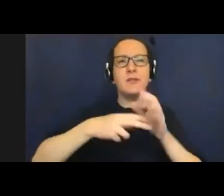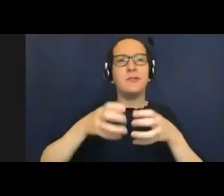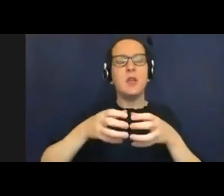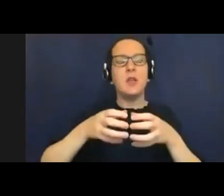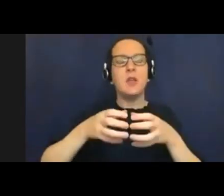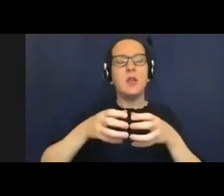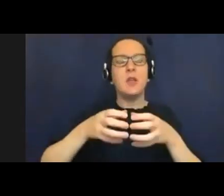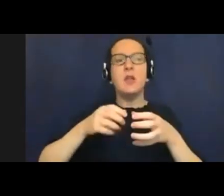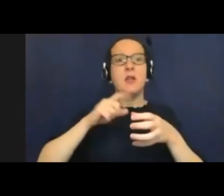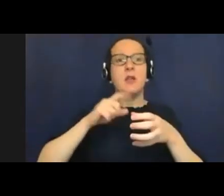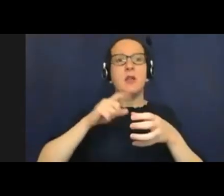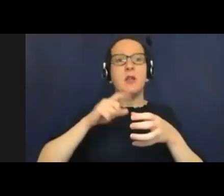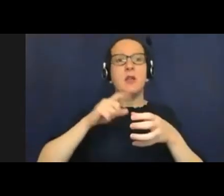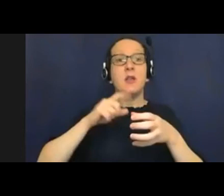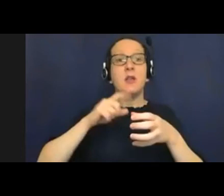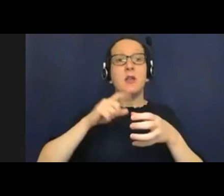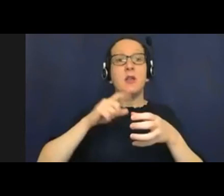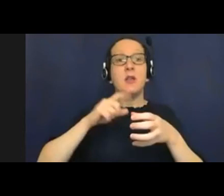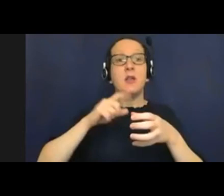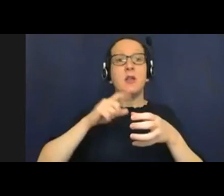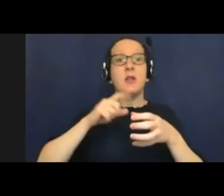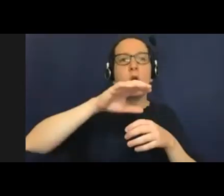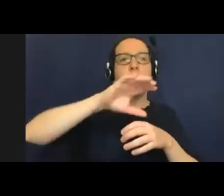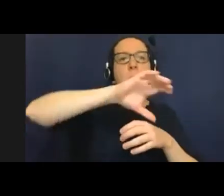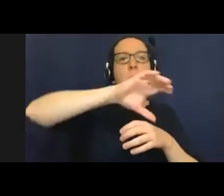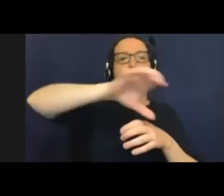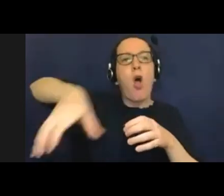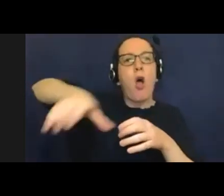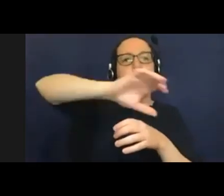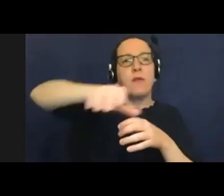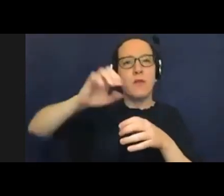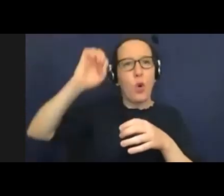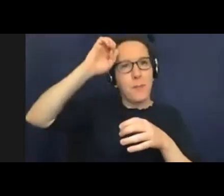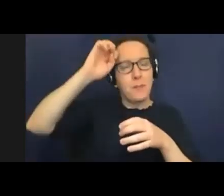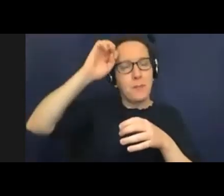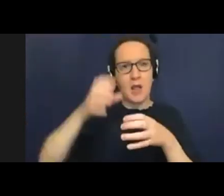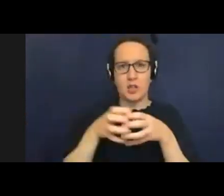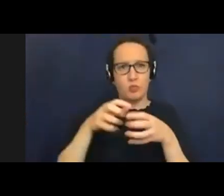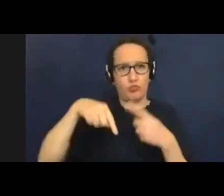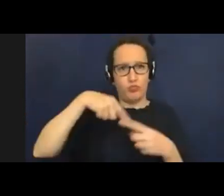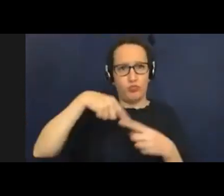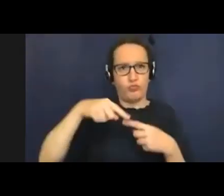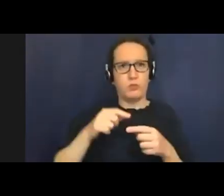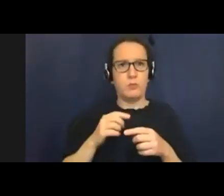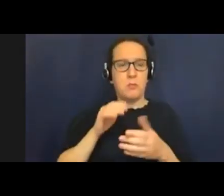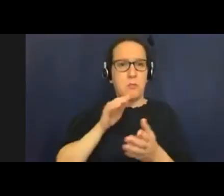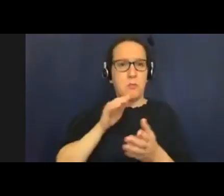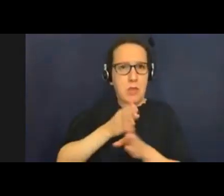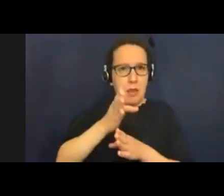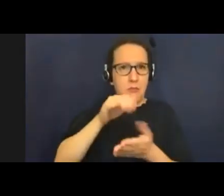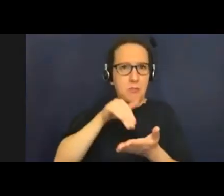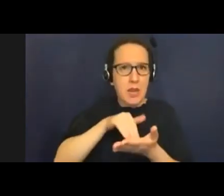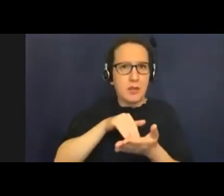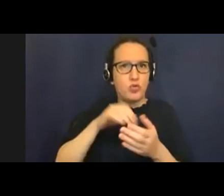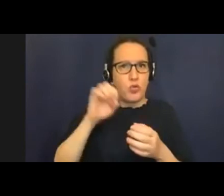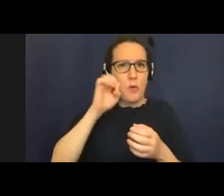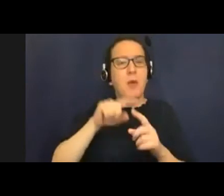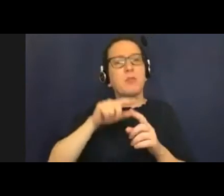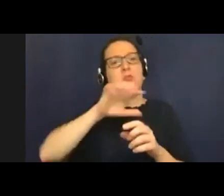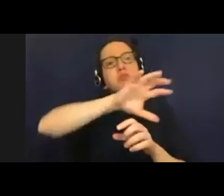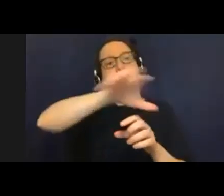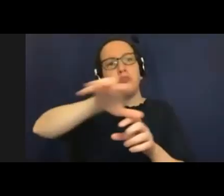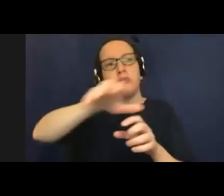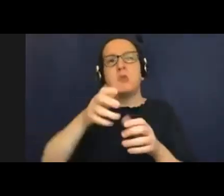citizen with disabilities to not only to vote, but also to stand for elections. You are probably